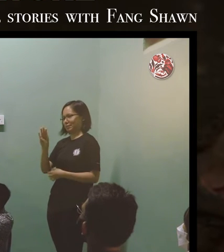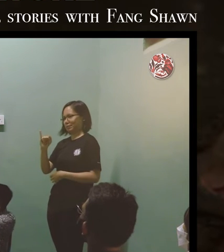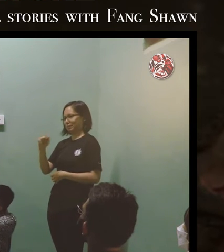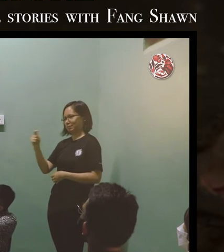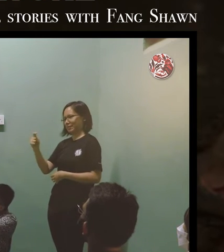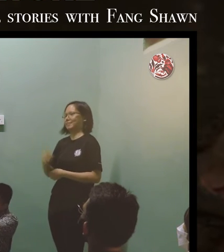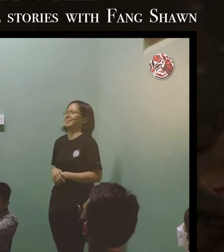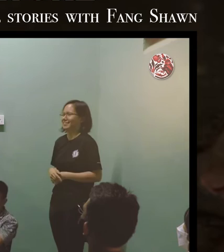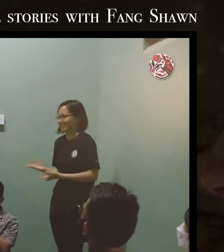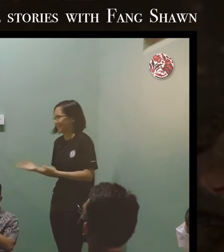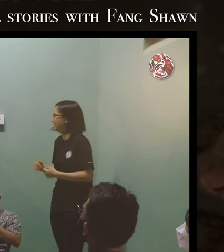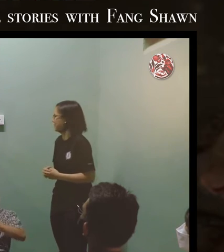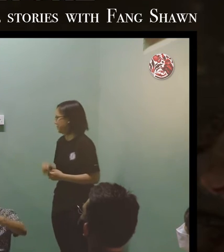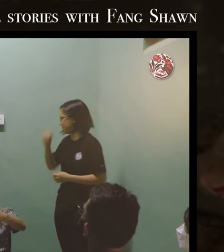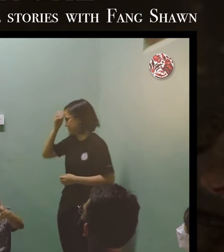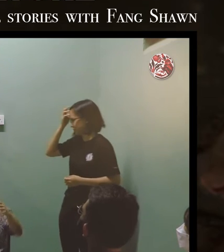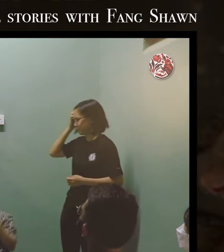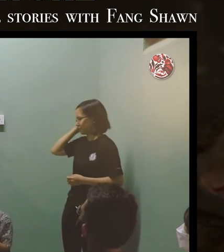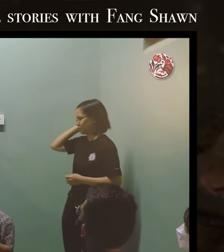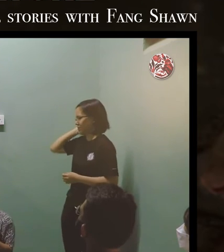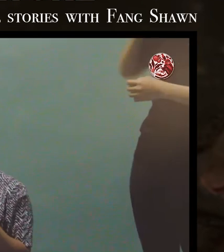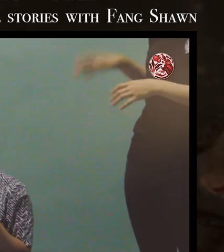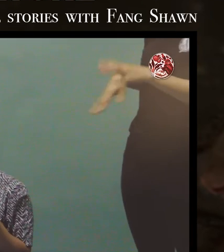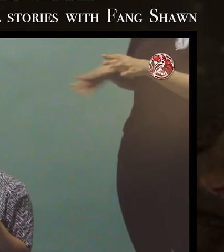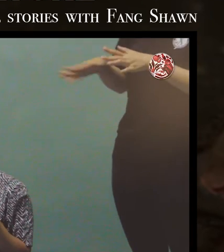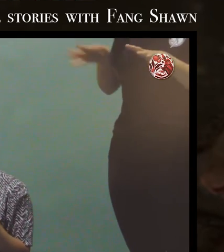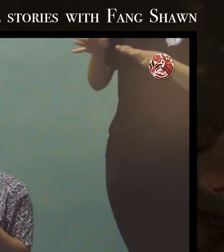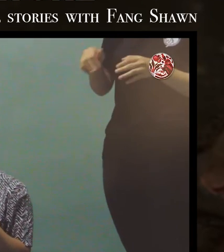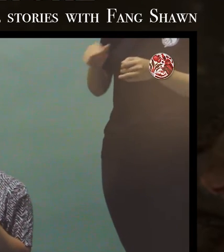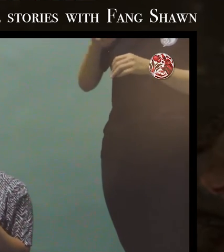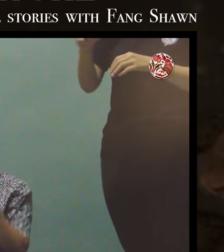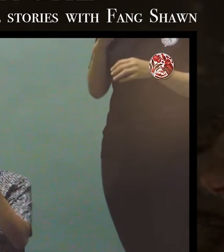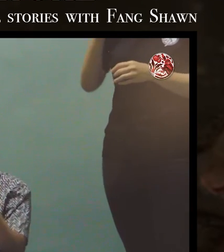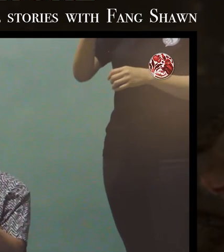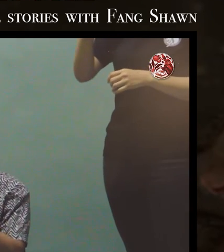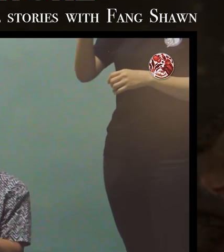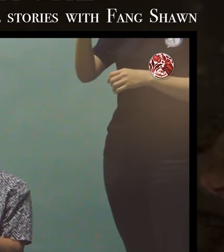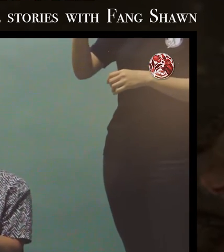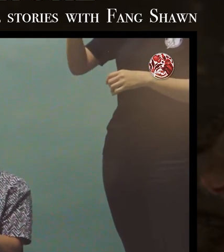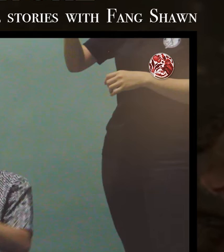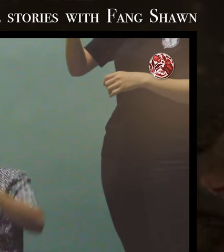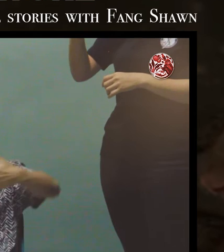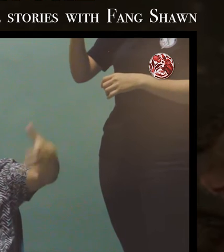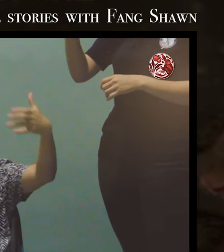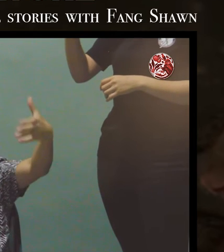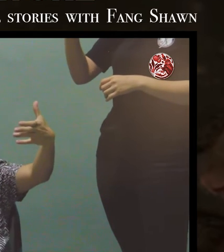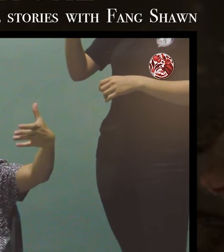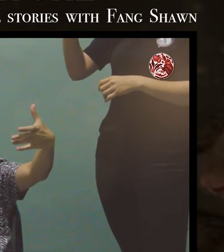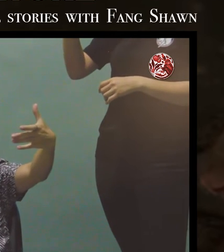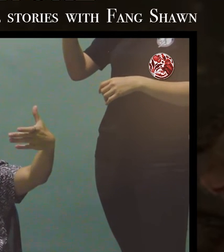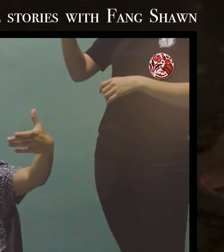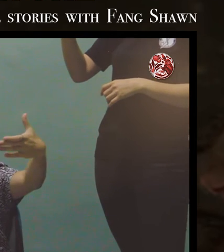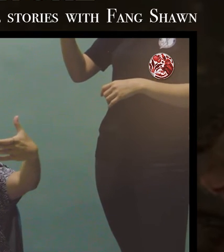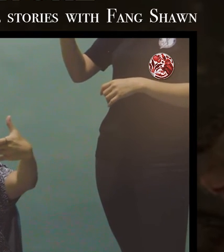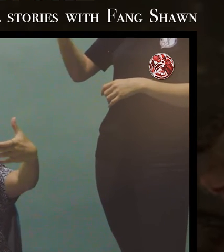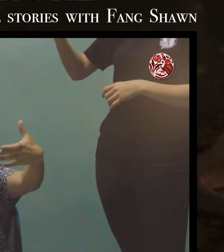I saw this crocodile, I was walking along Sungai Buloh, and I saw an older uncle. He was holding up his phone camera